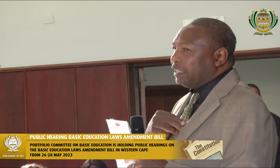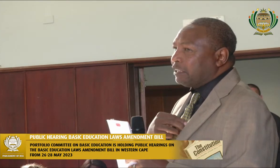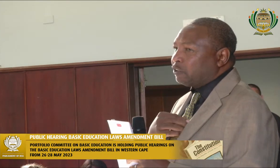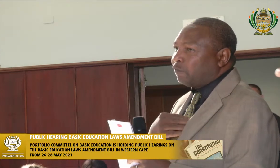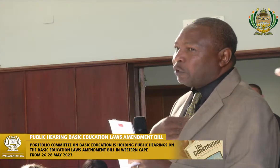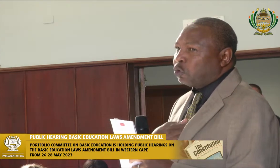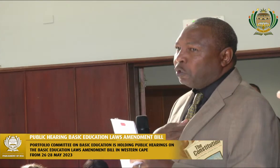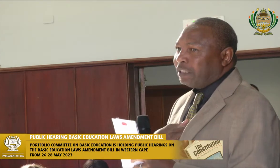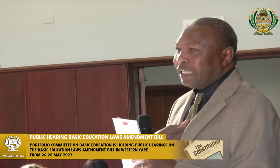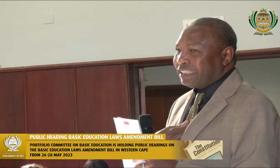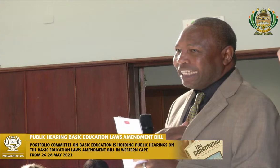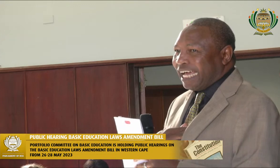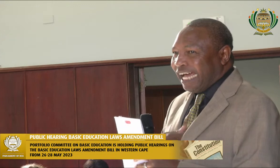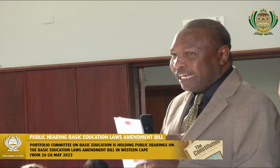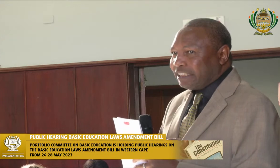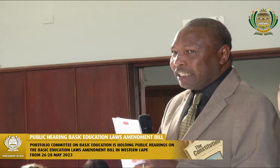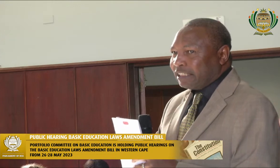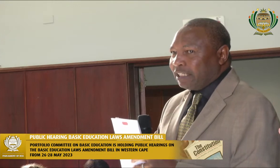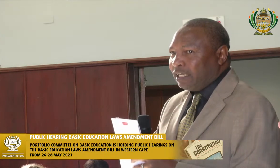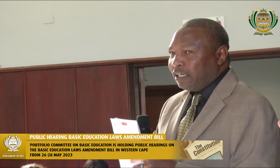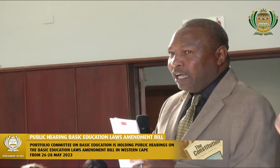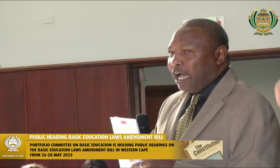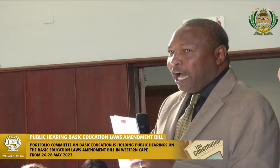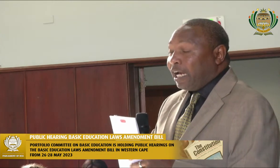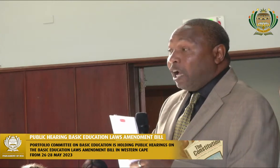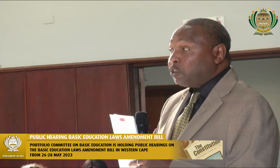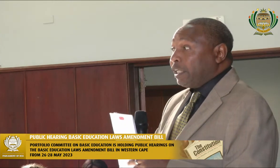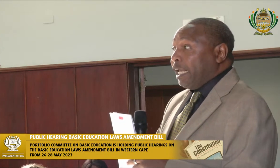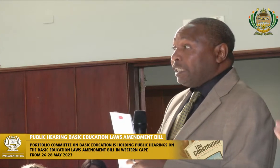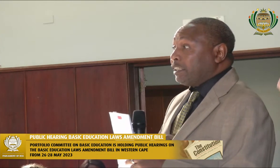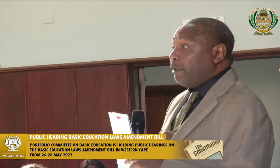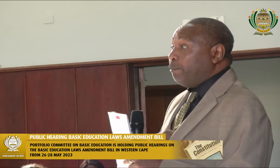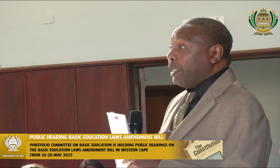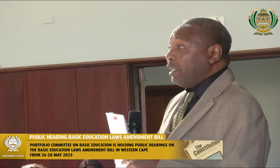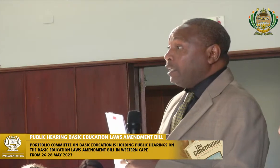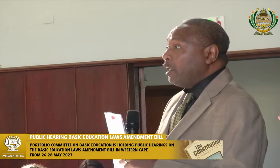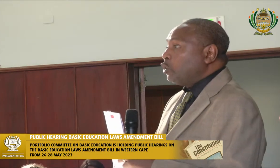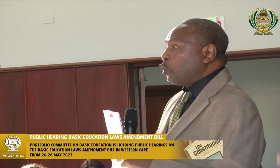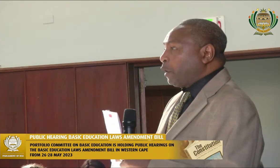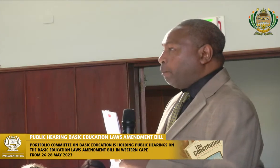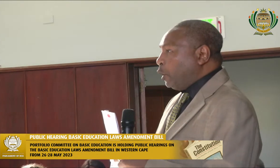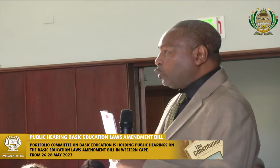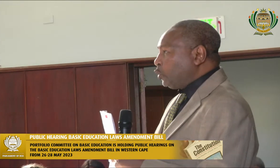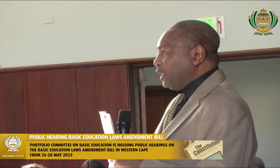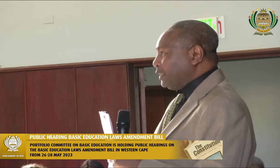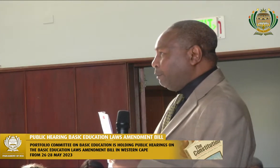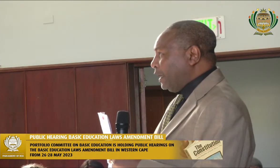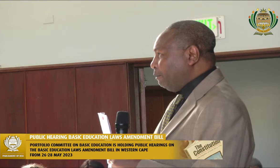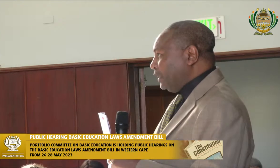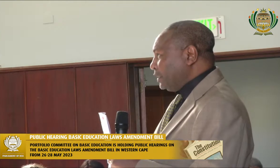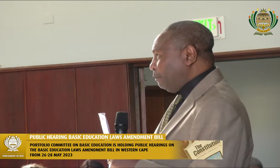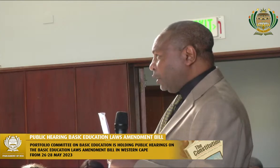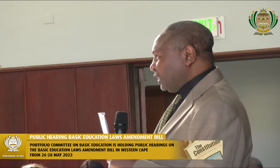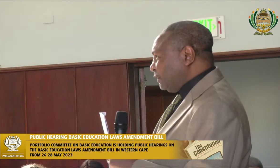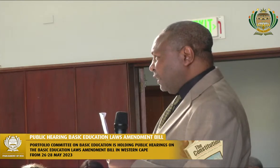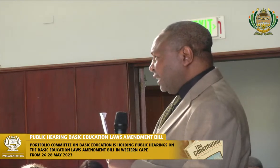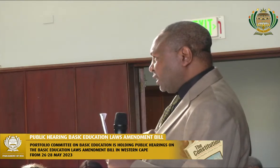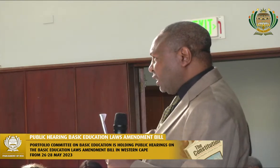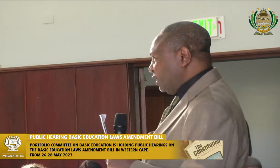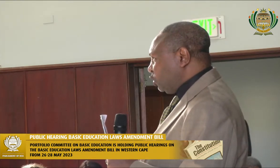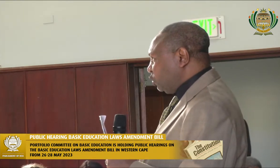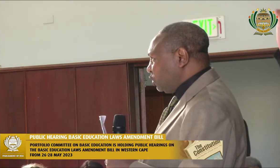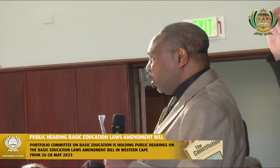in the finances of the school is that the current SASA allows the SGB to report to the department about